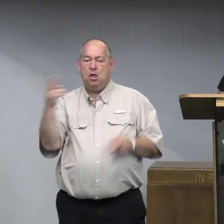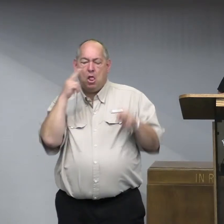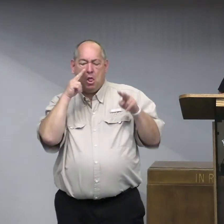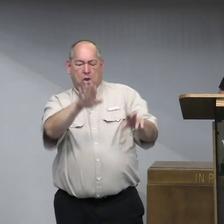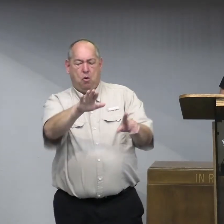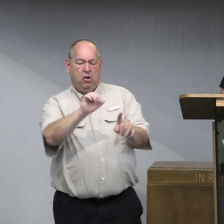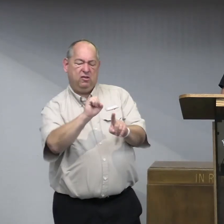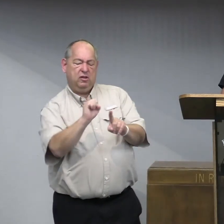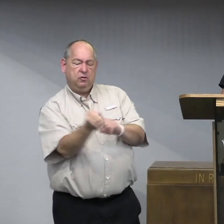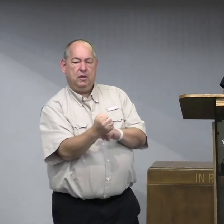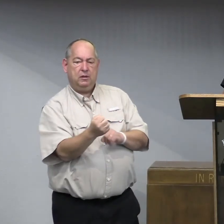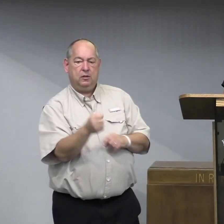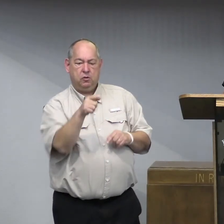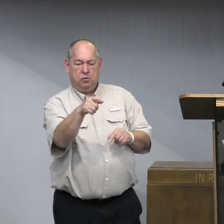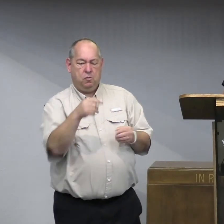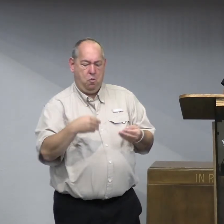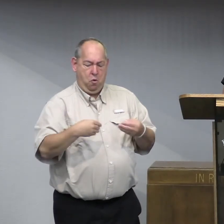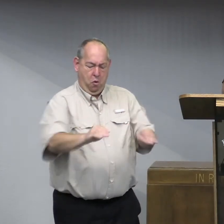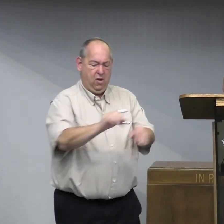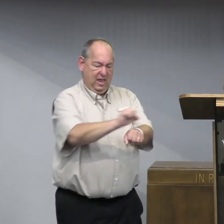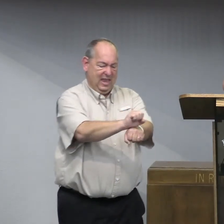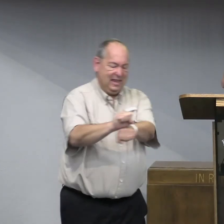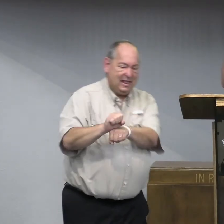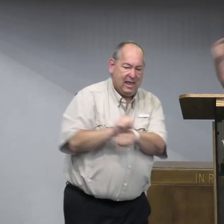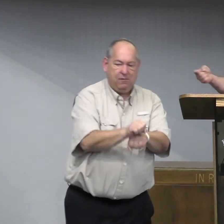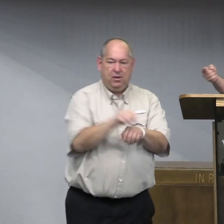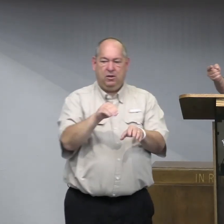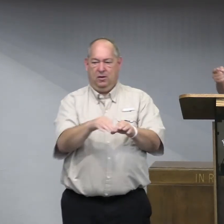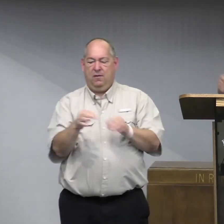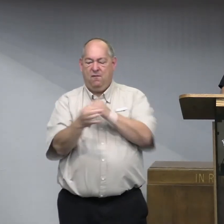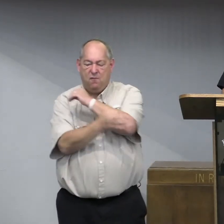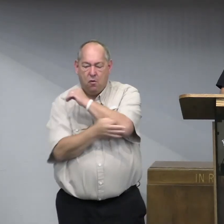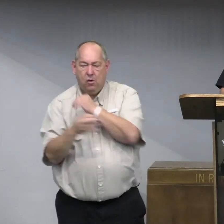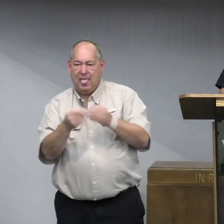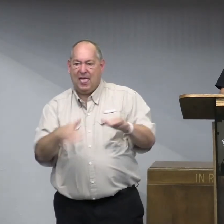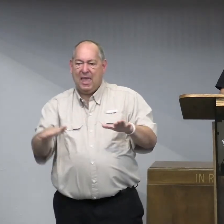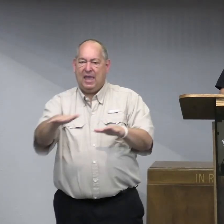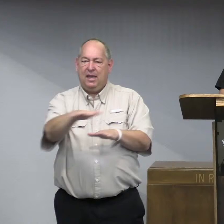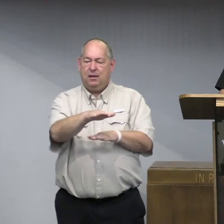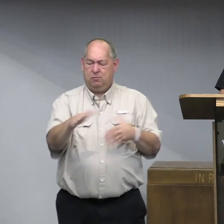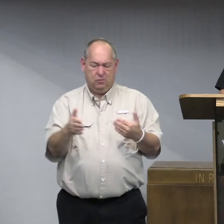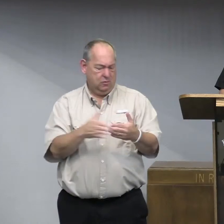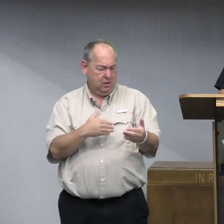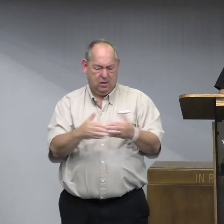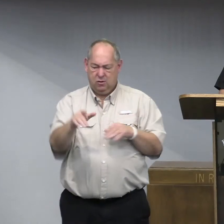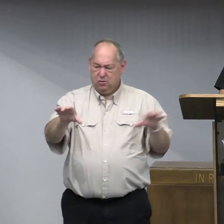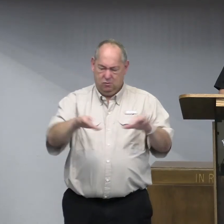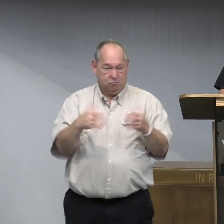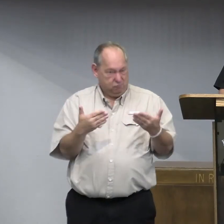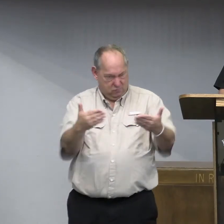your situation. You've been sold into slavery. You're in a foreign land. Do whatever you want.